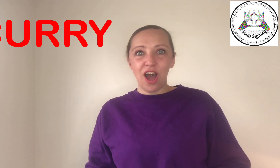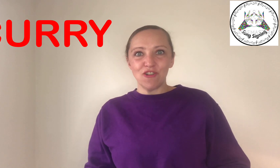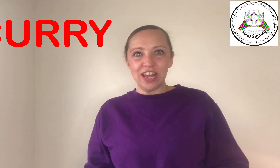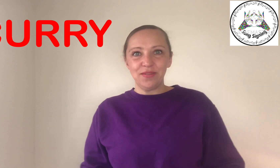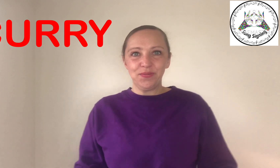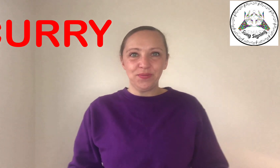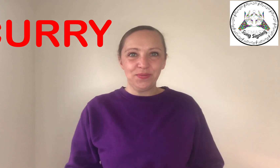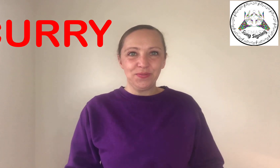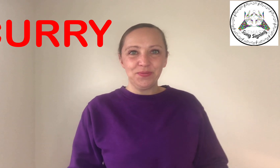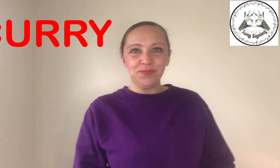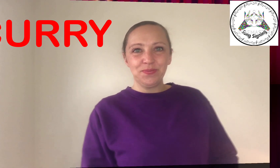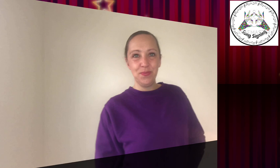Curry.